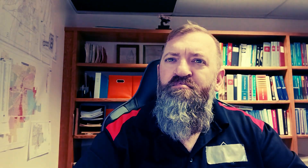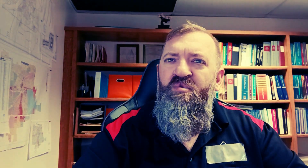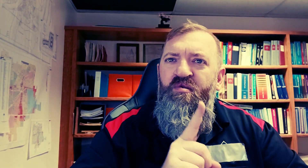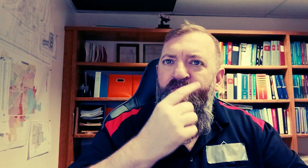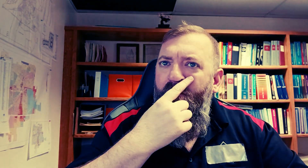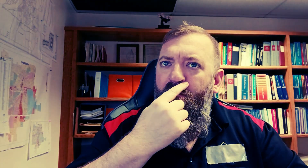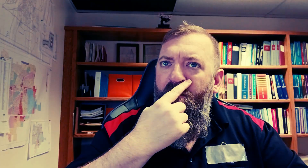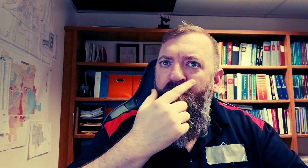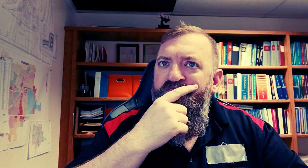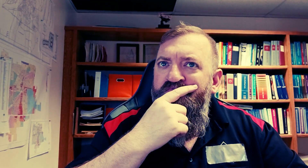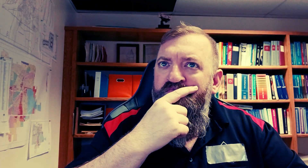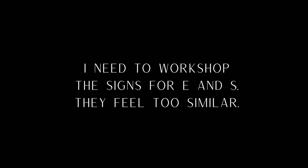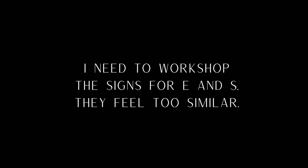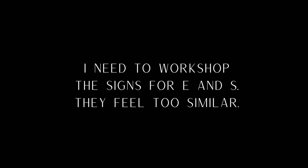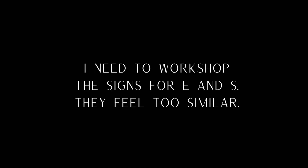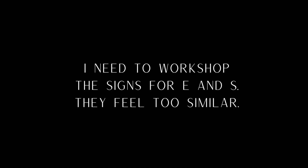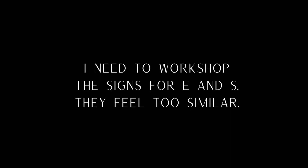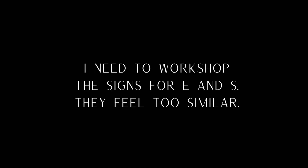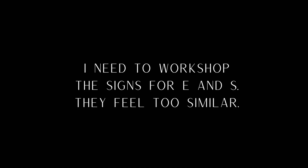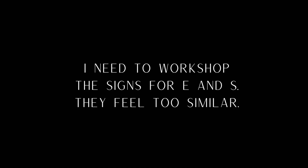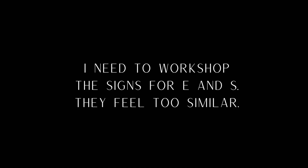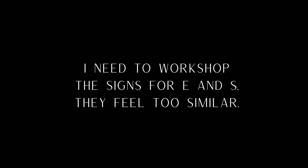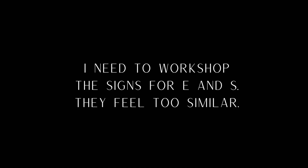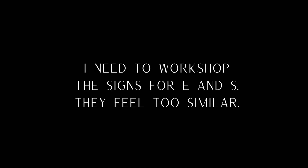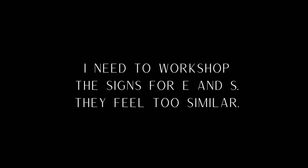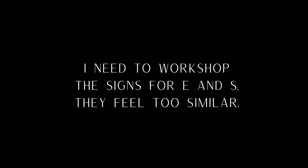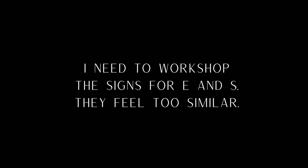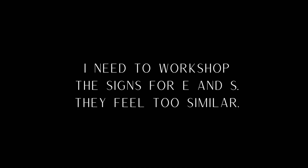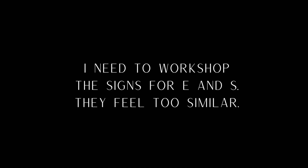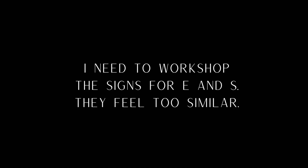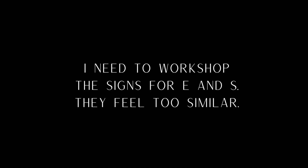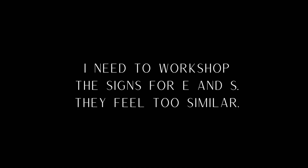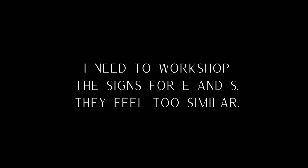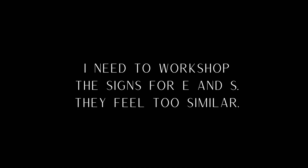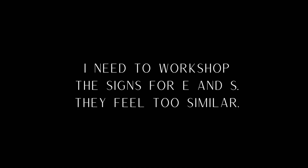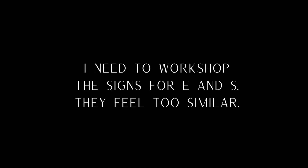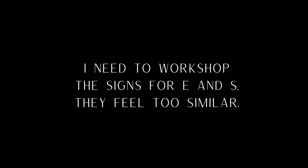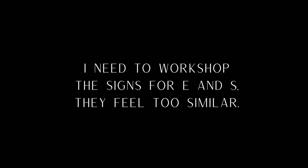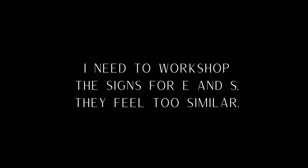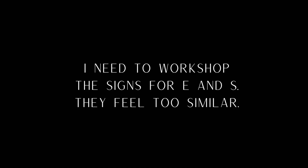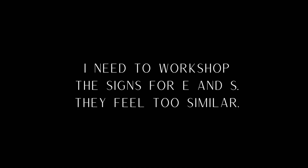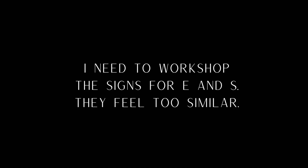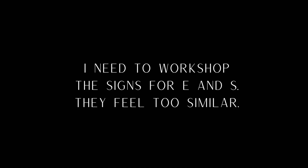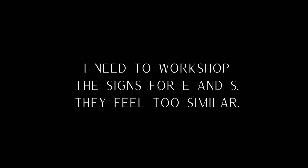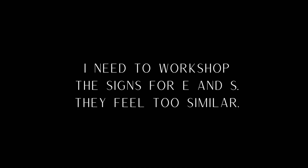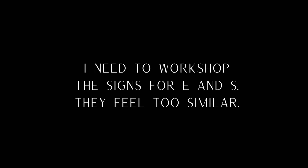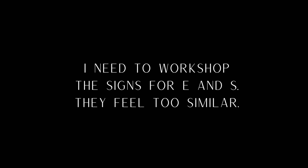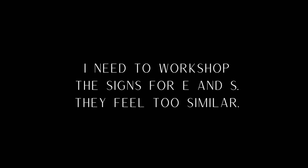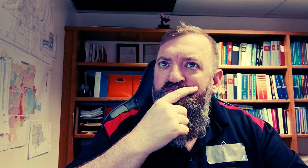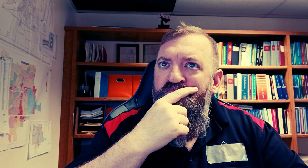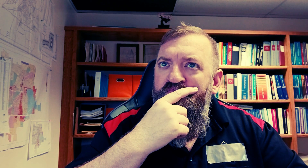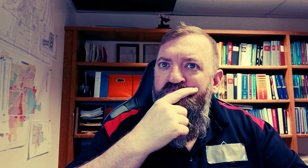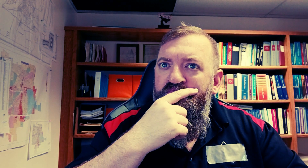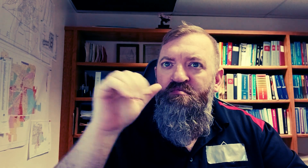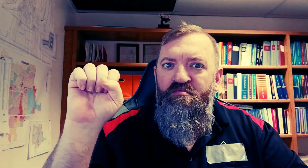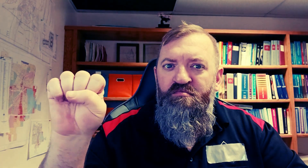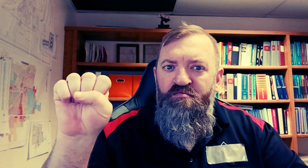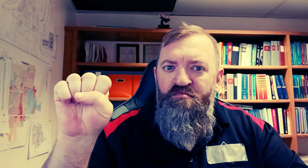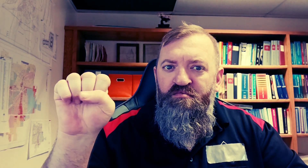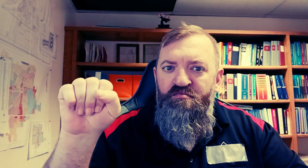the correct way, I was able to workshop and fine-tune some of the letters, which arguably I